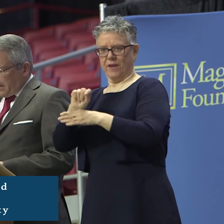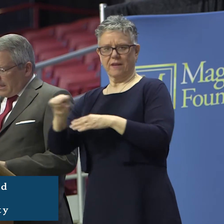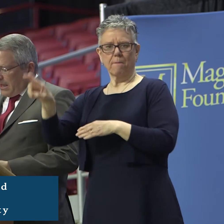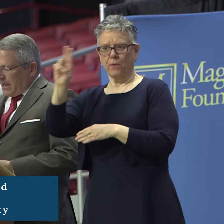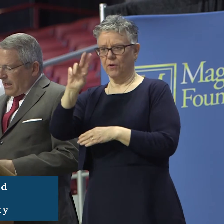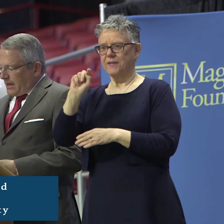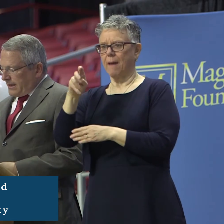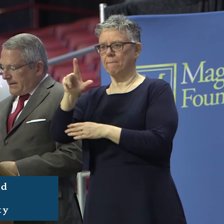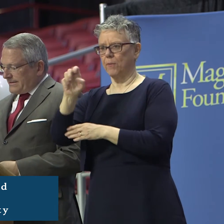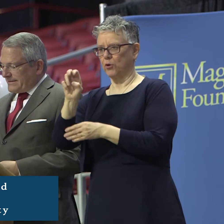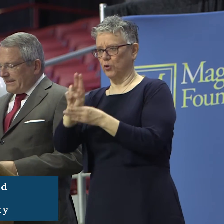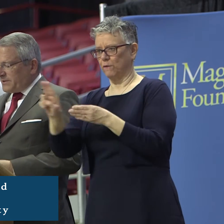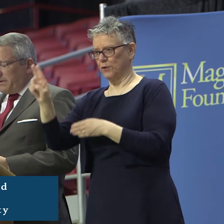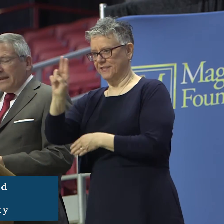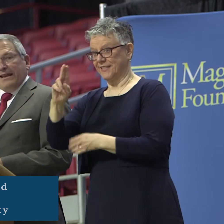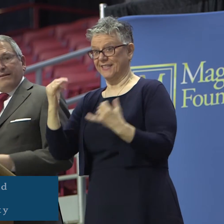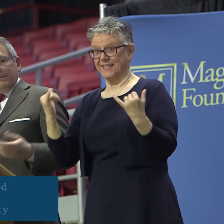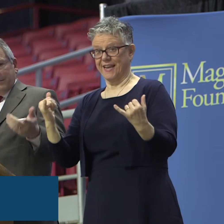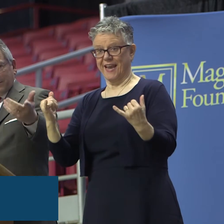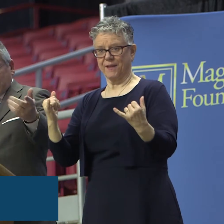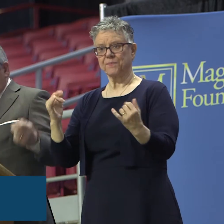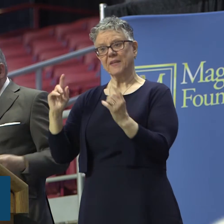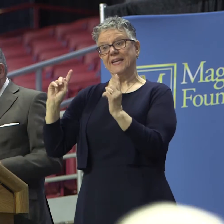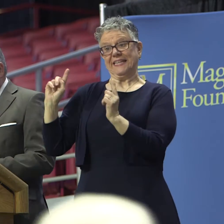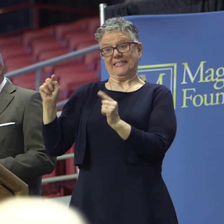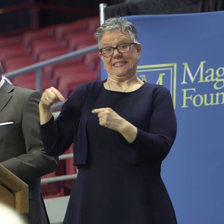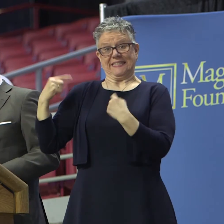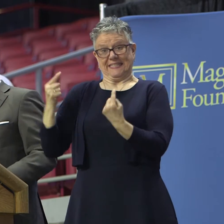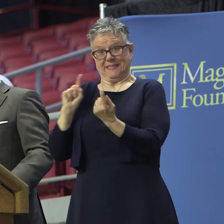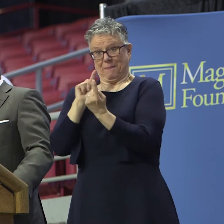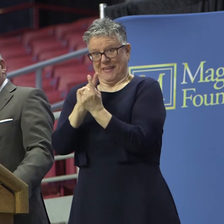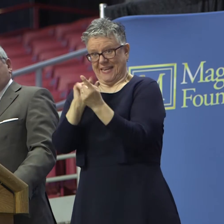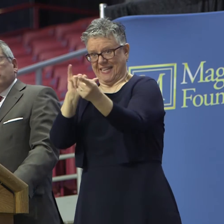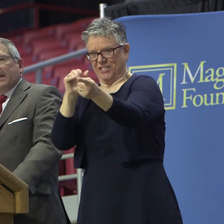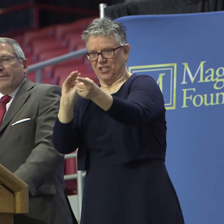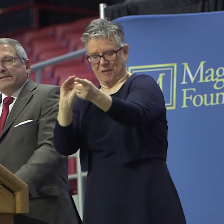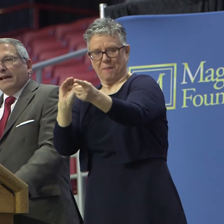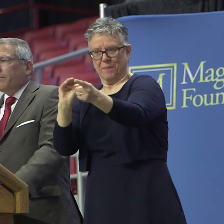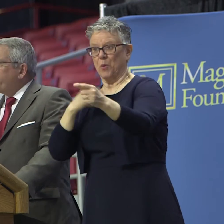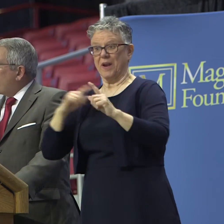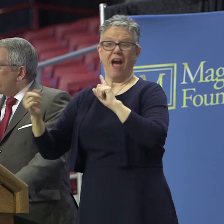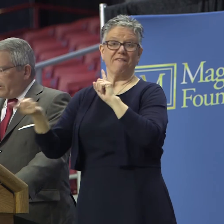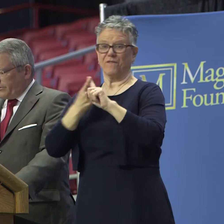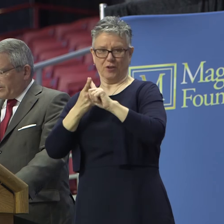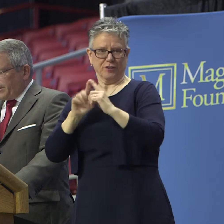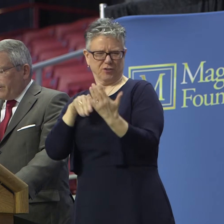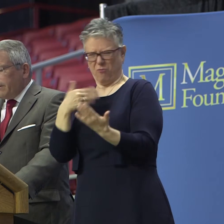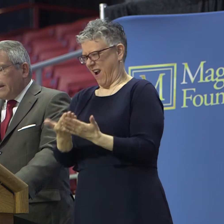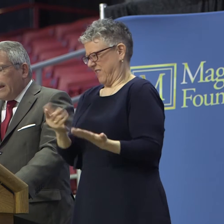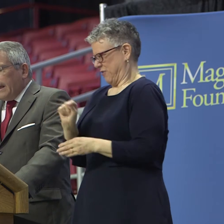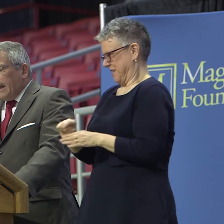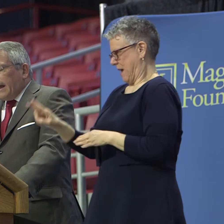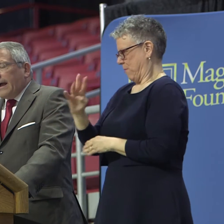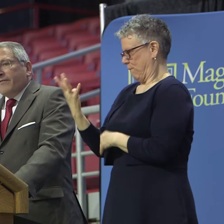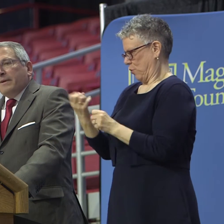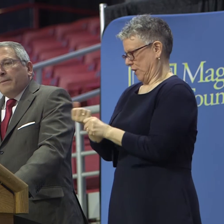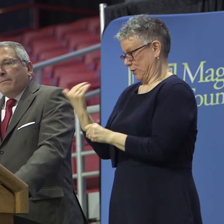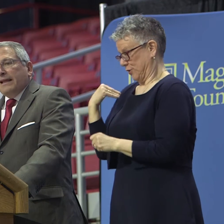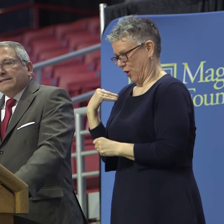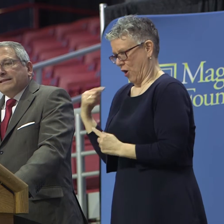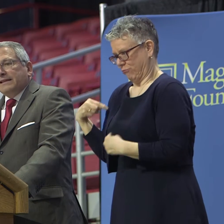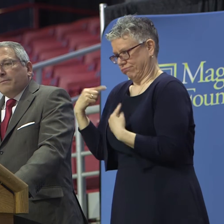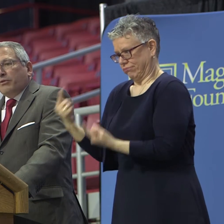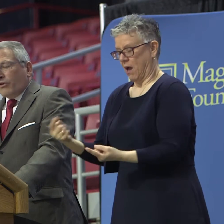today. Since meeting Jim, when I first came to Temple 4 years ago, I've